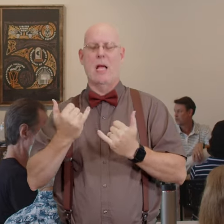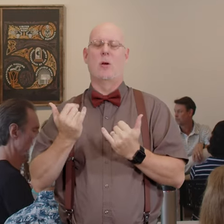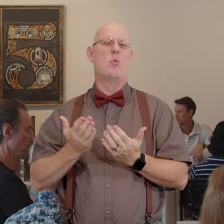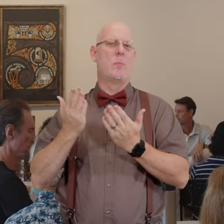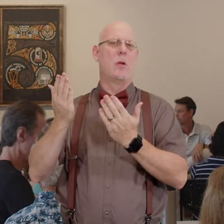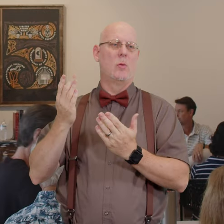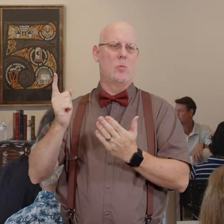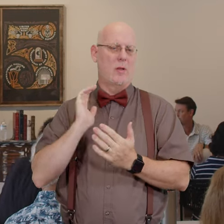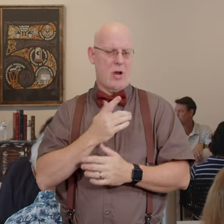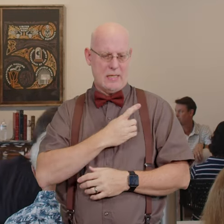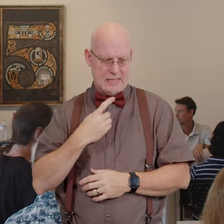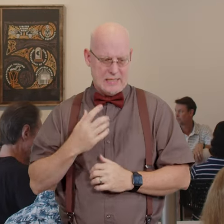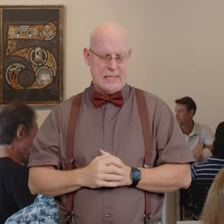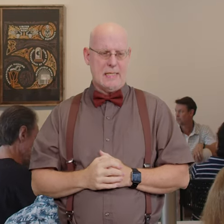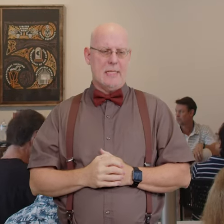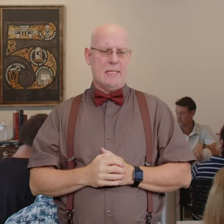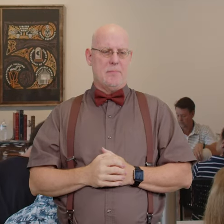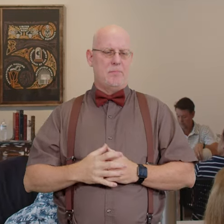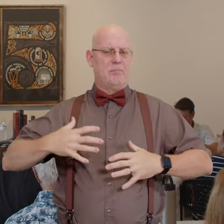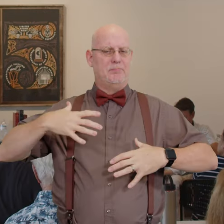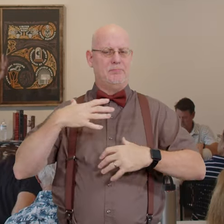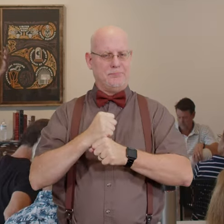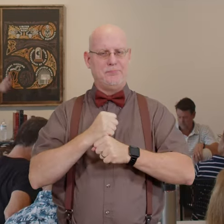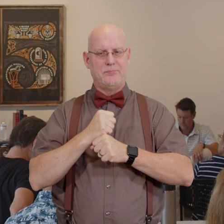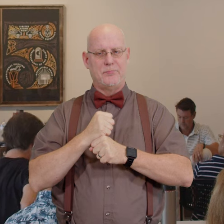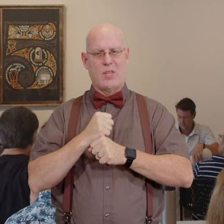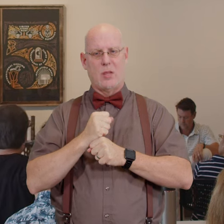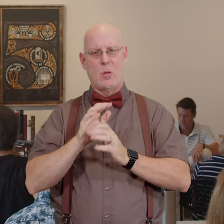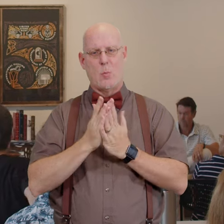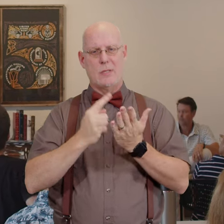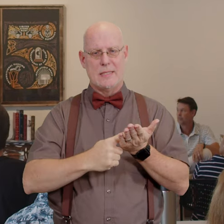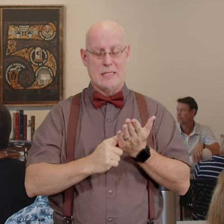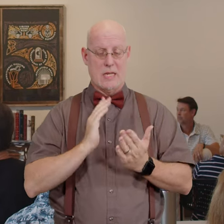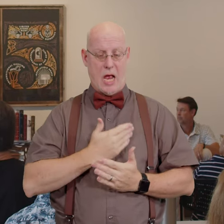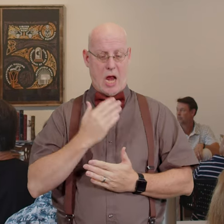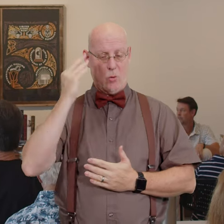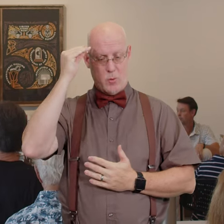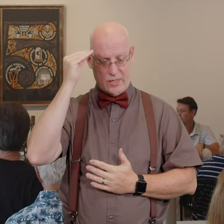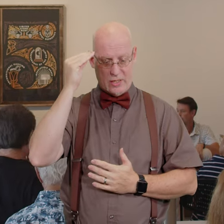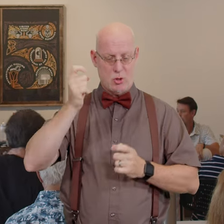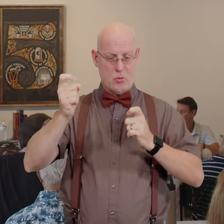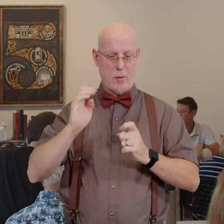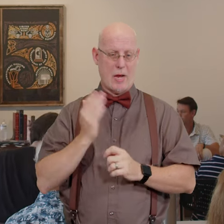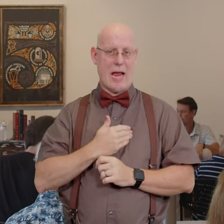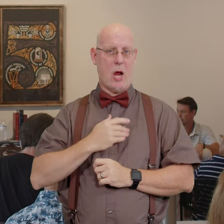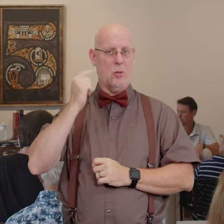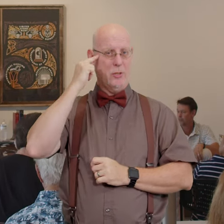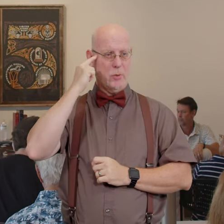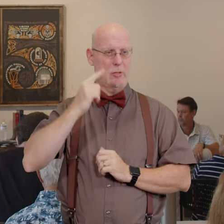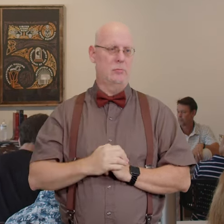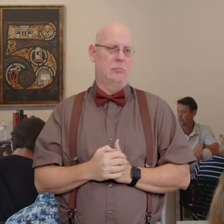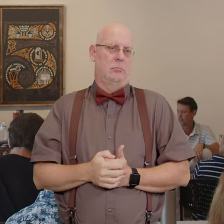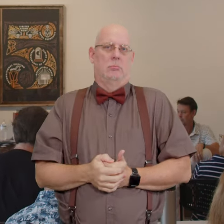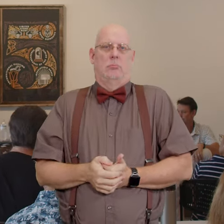was recommended by one of our deacons, and he basically the whole argument of the book is that our reasoning is ruled by our